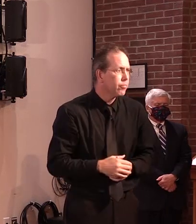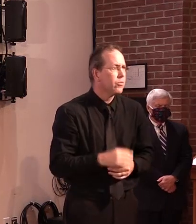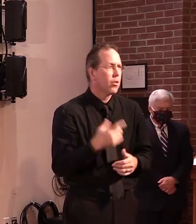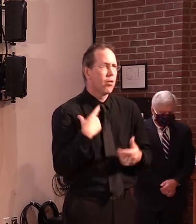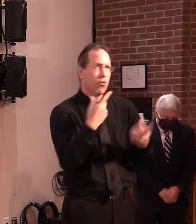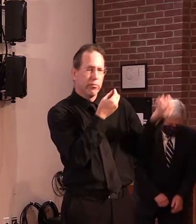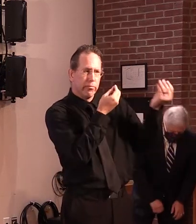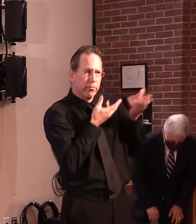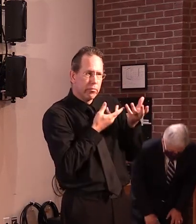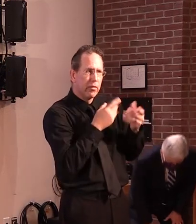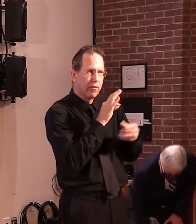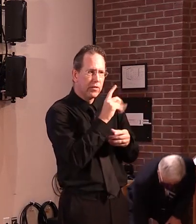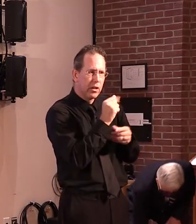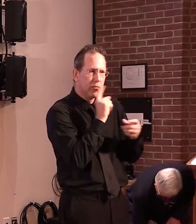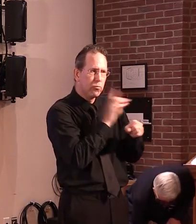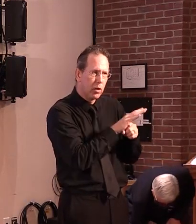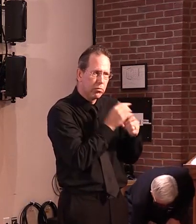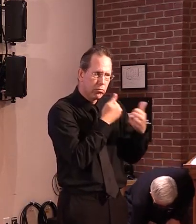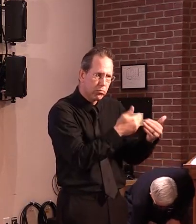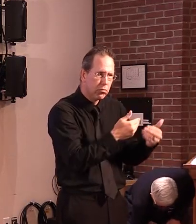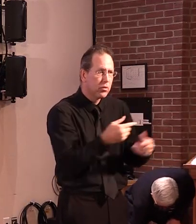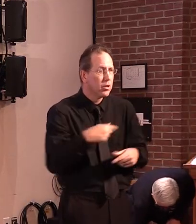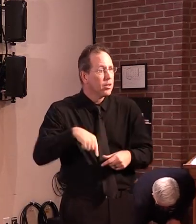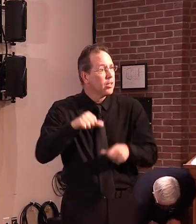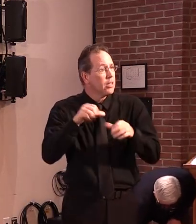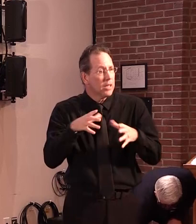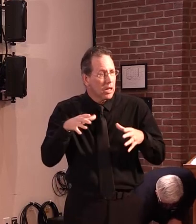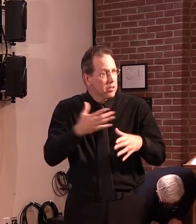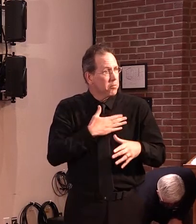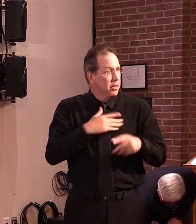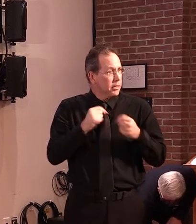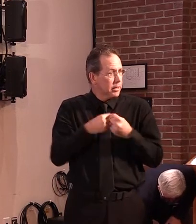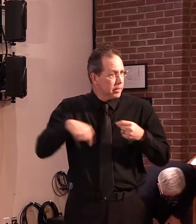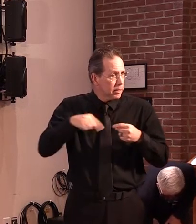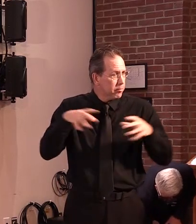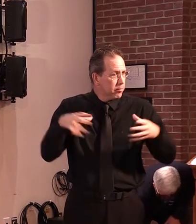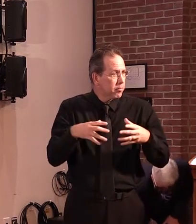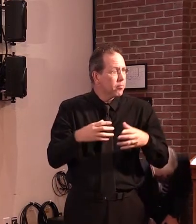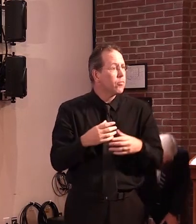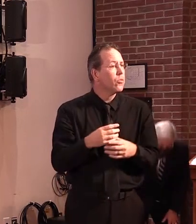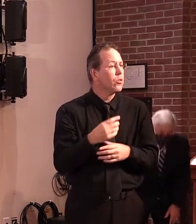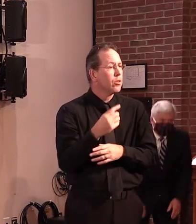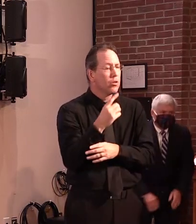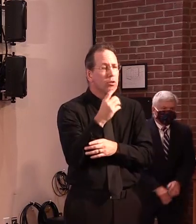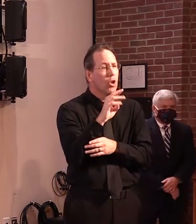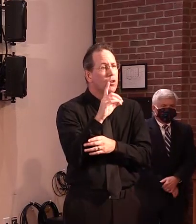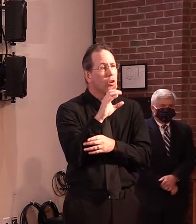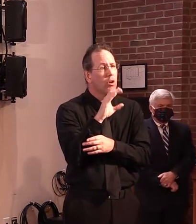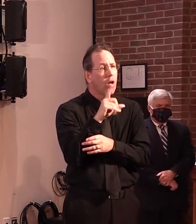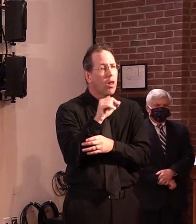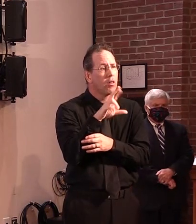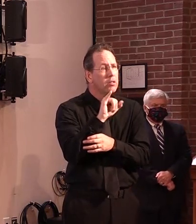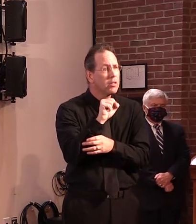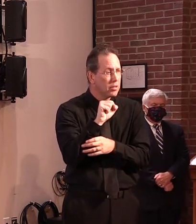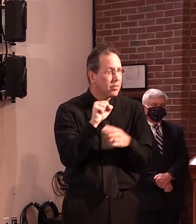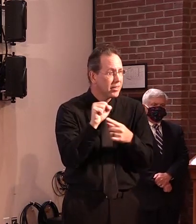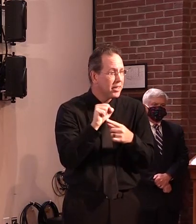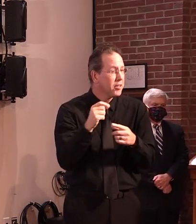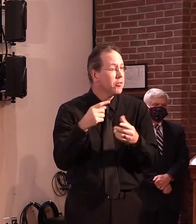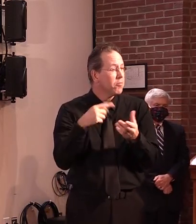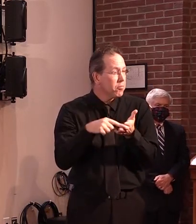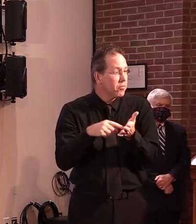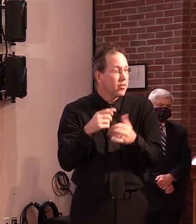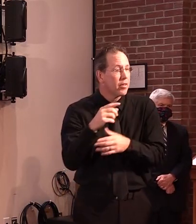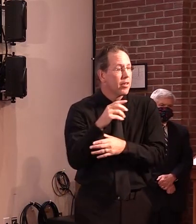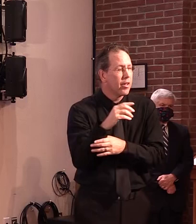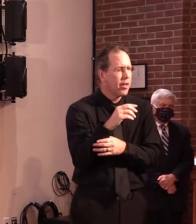community, like myself and Dr. Collins, who's the director of NIH, who very carefully look at that and are